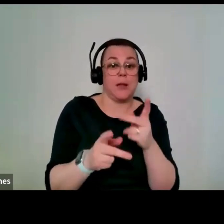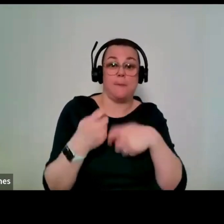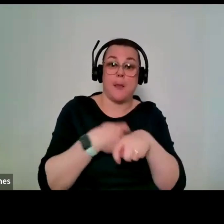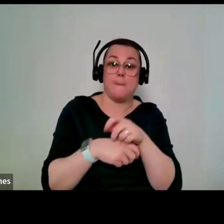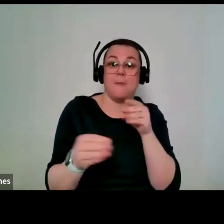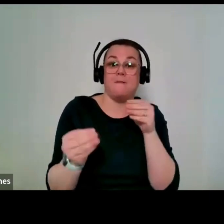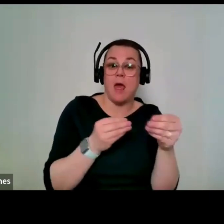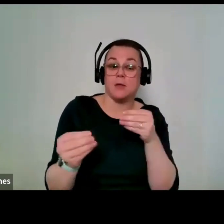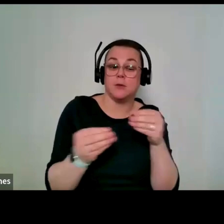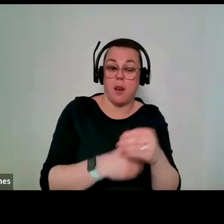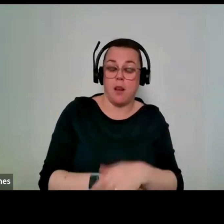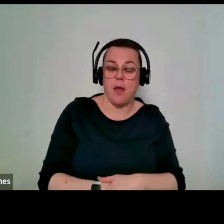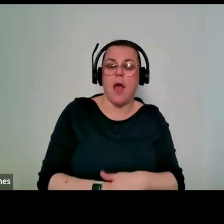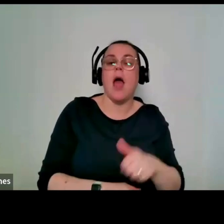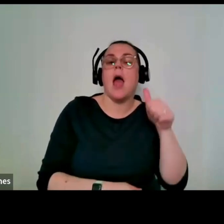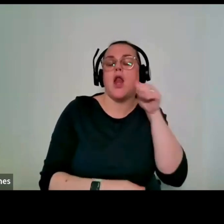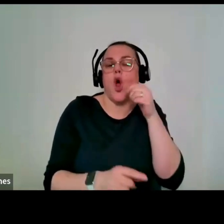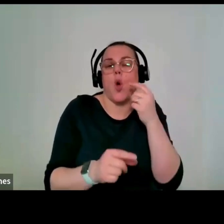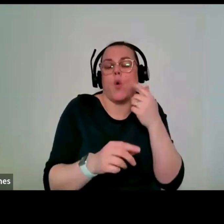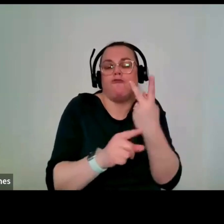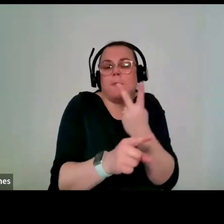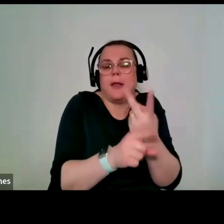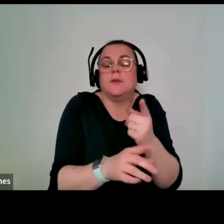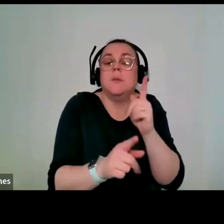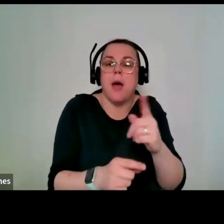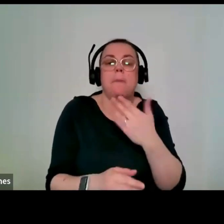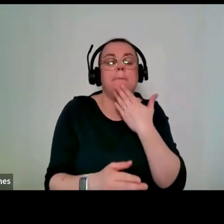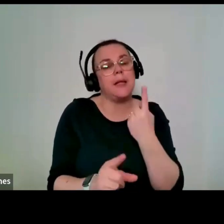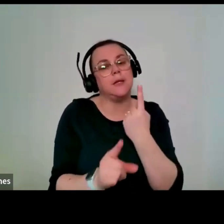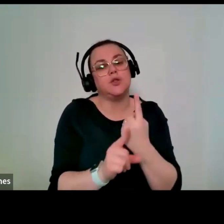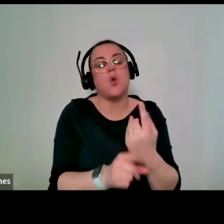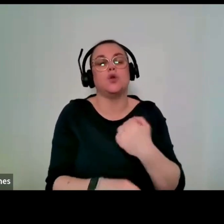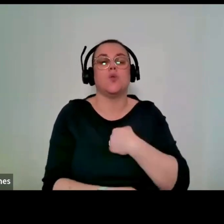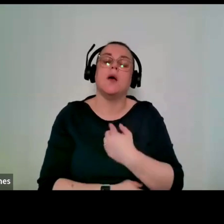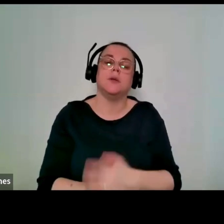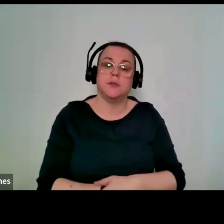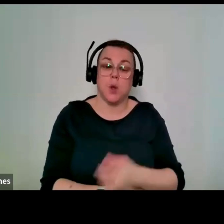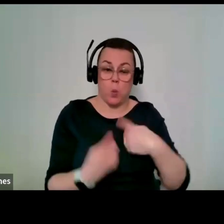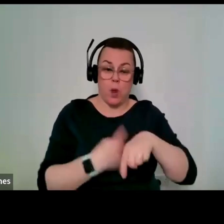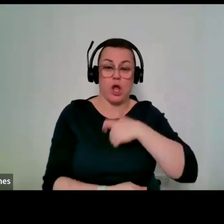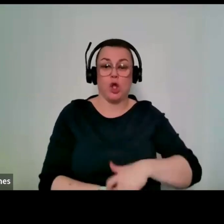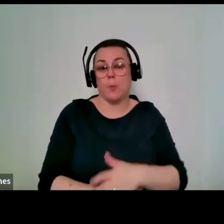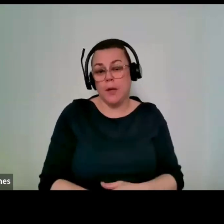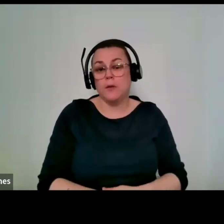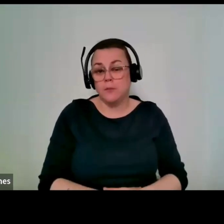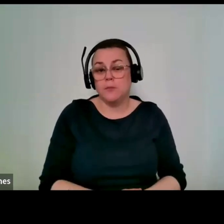I keep banging on about this, but please talk to us. We are human.